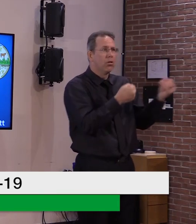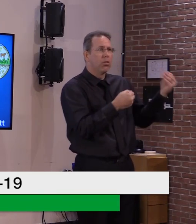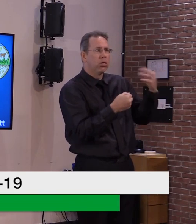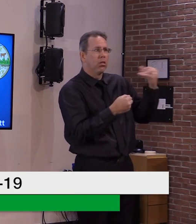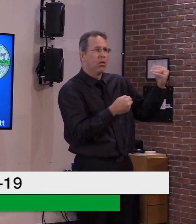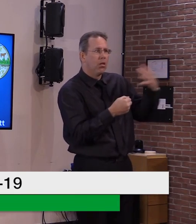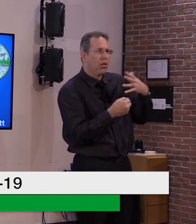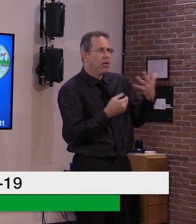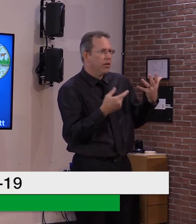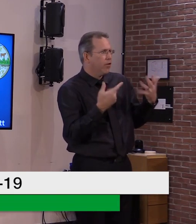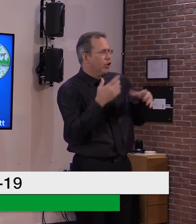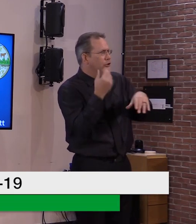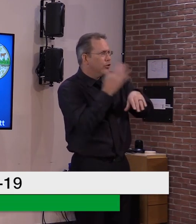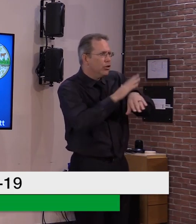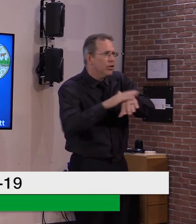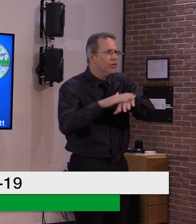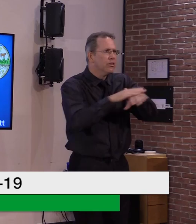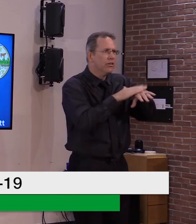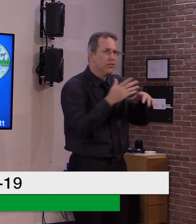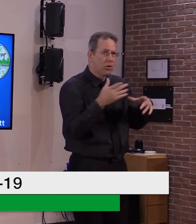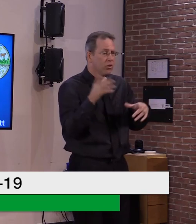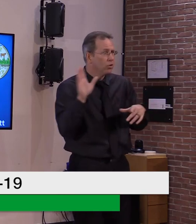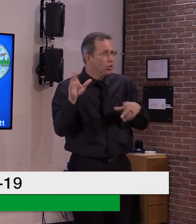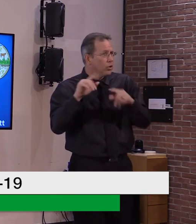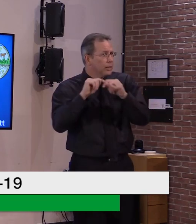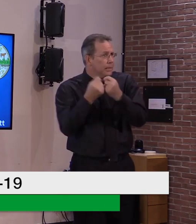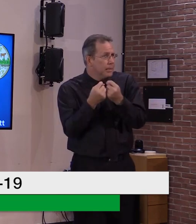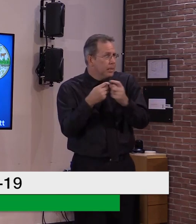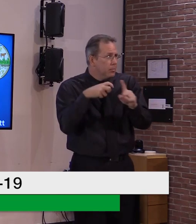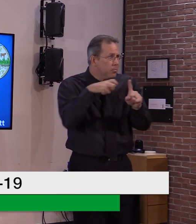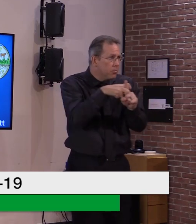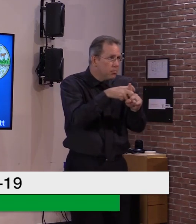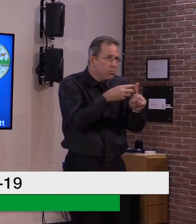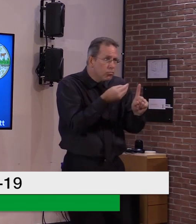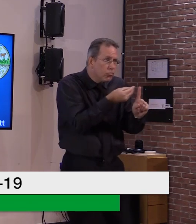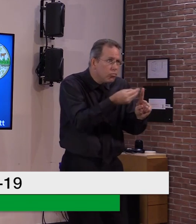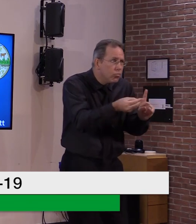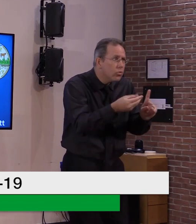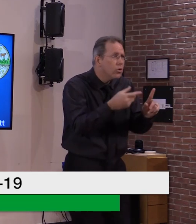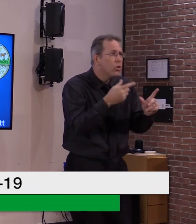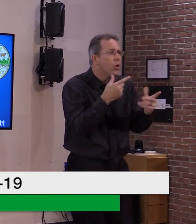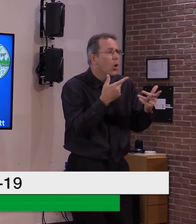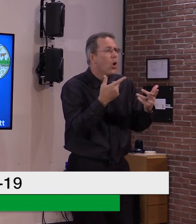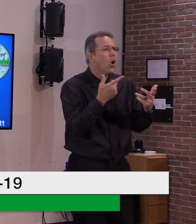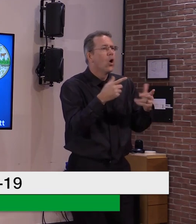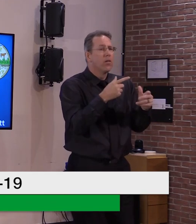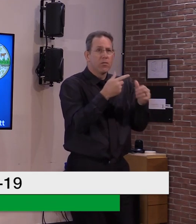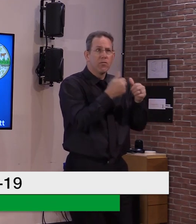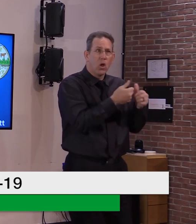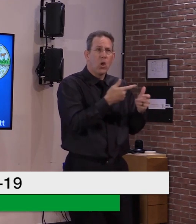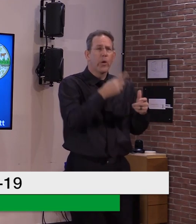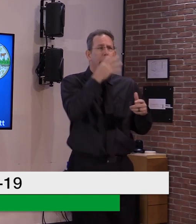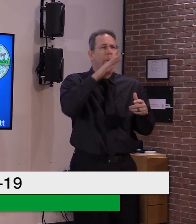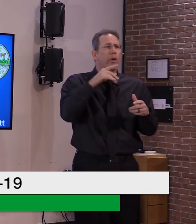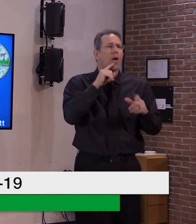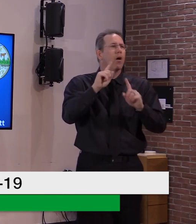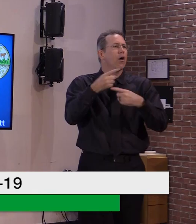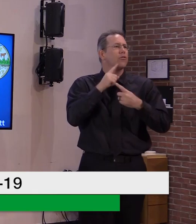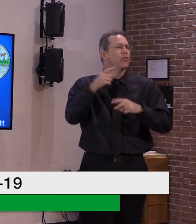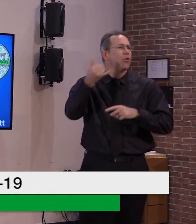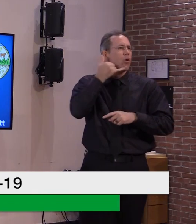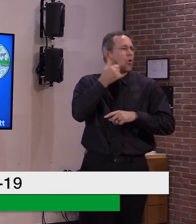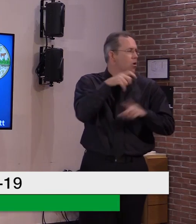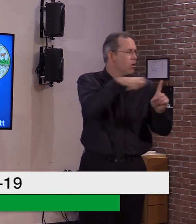finding examples of people that are ignoring the uh ignoring the